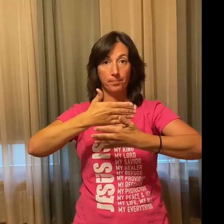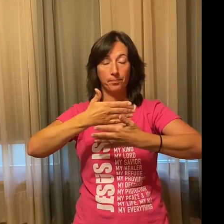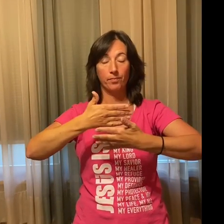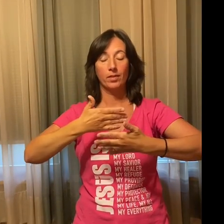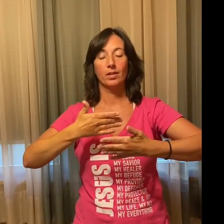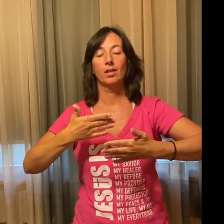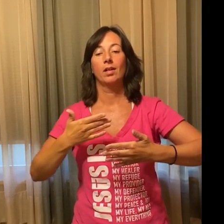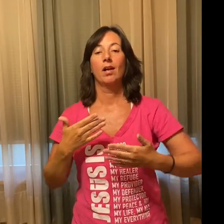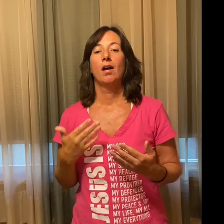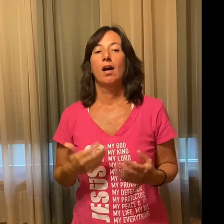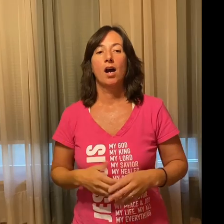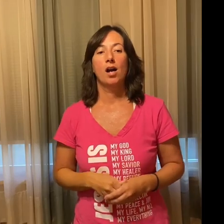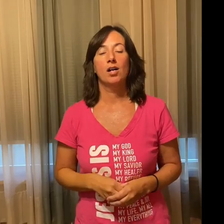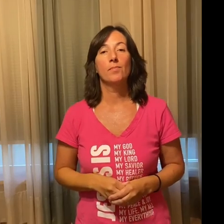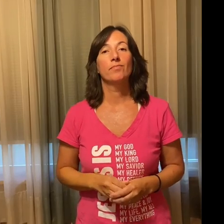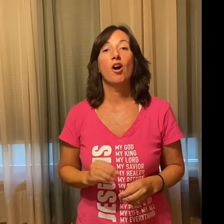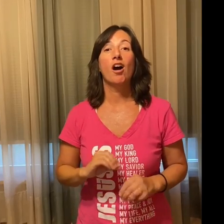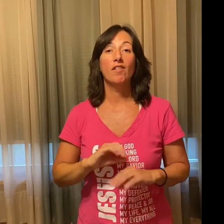dim.